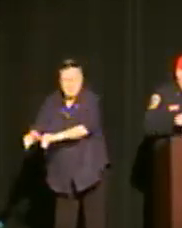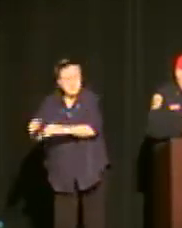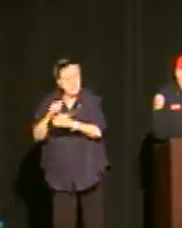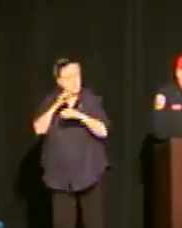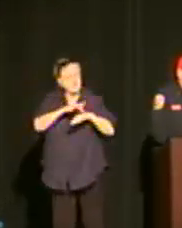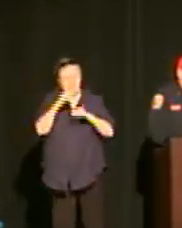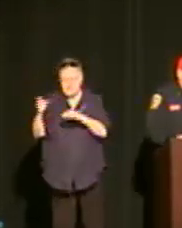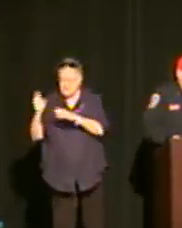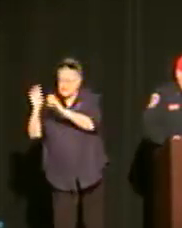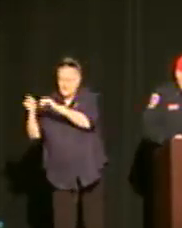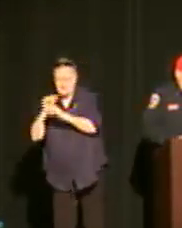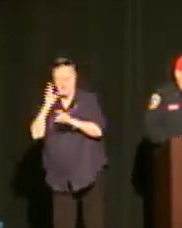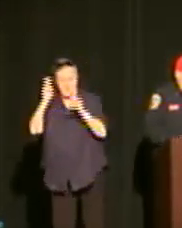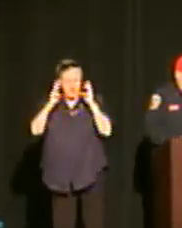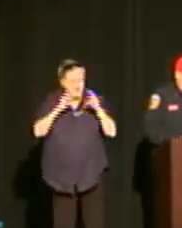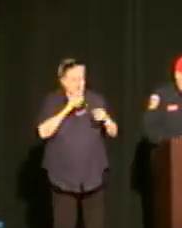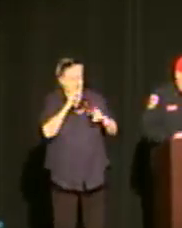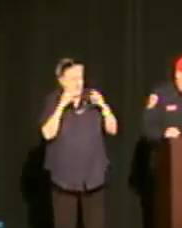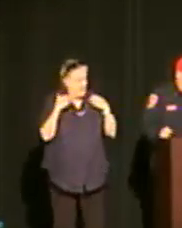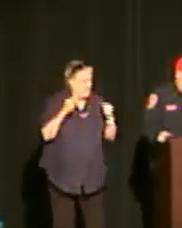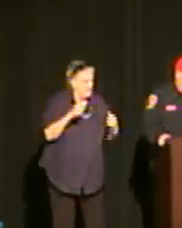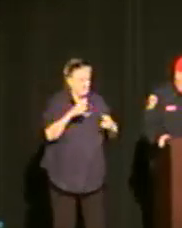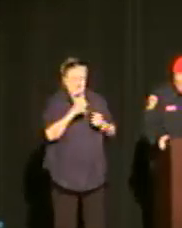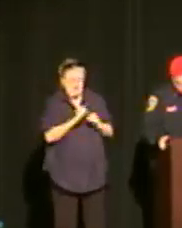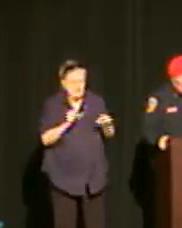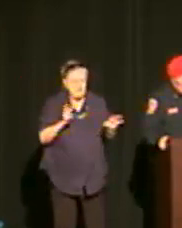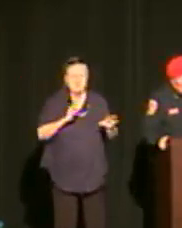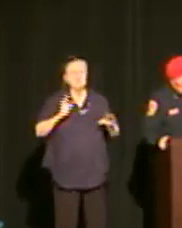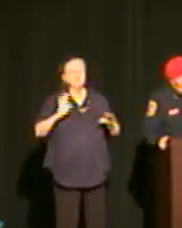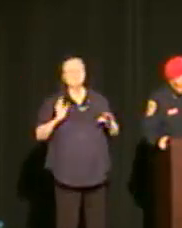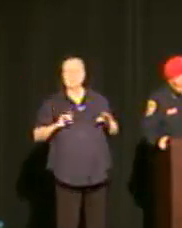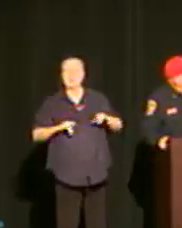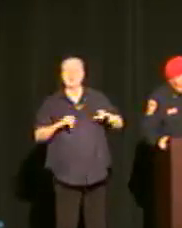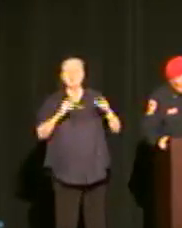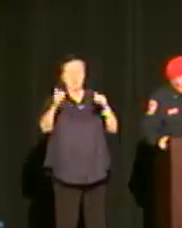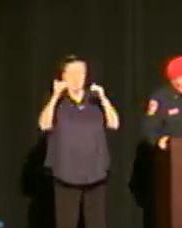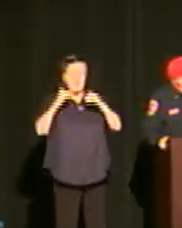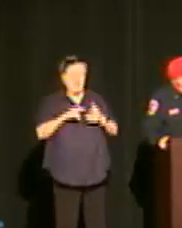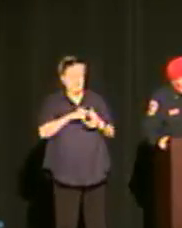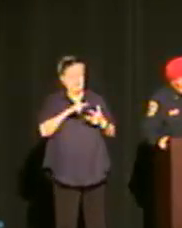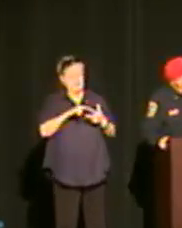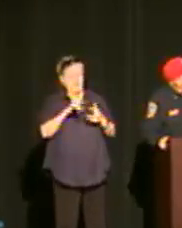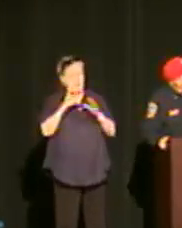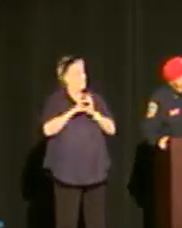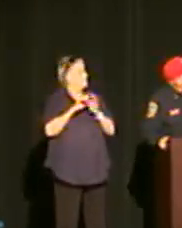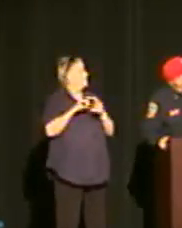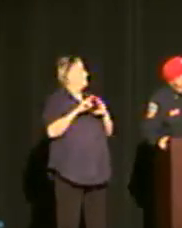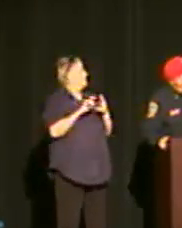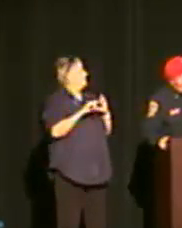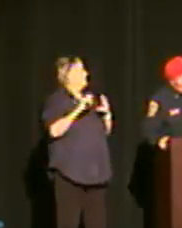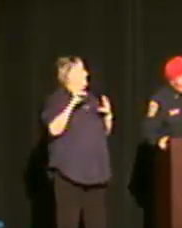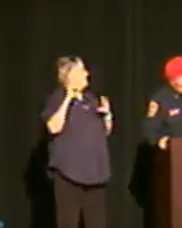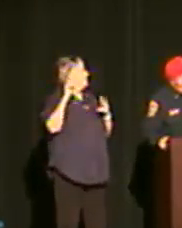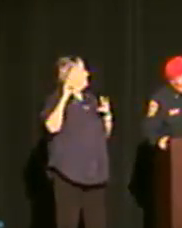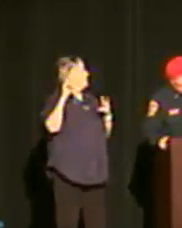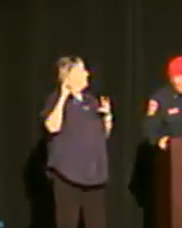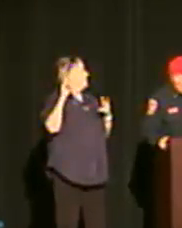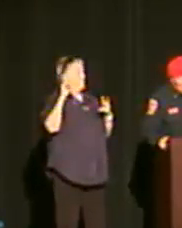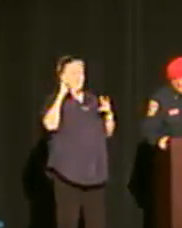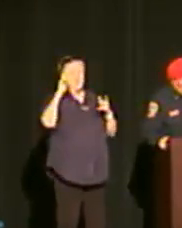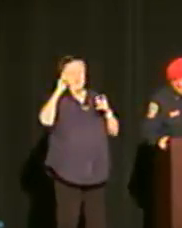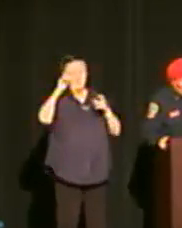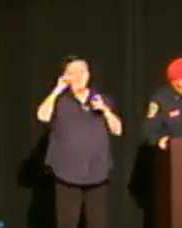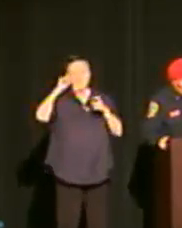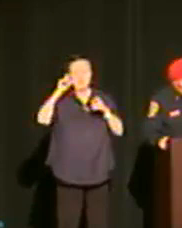and don't have to worry about your health and safety. The next one is another photo, if we can zoom in on the house on the